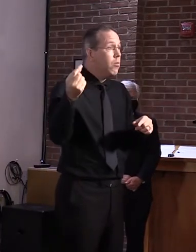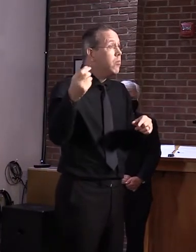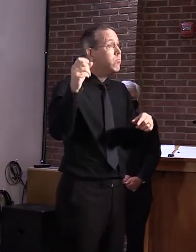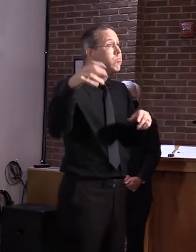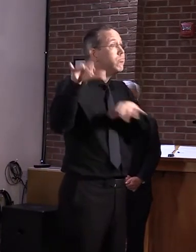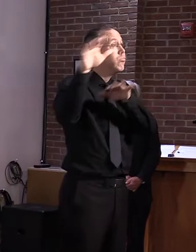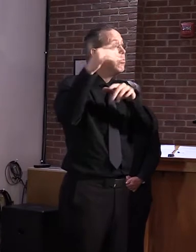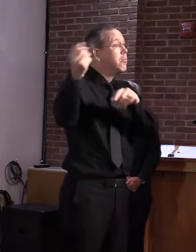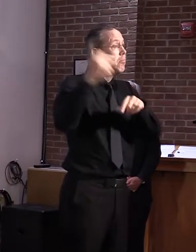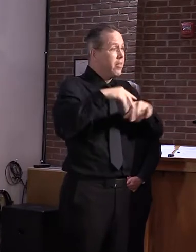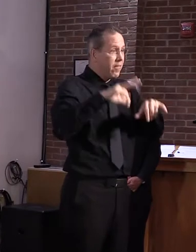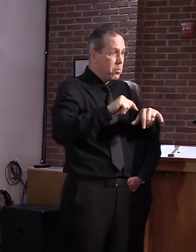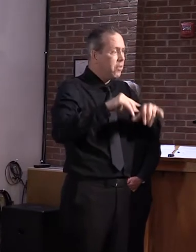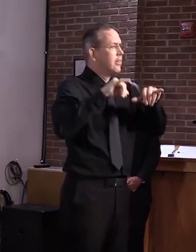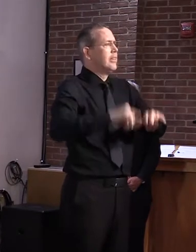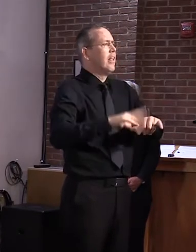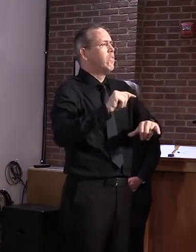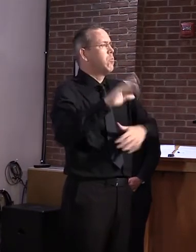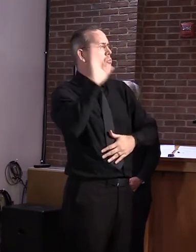way.